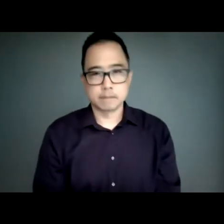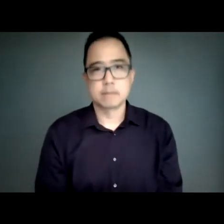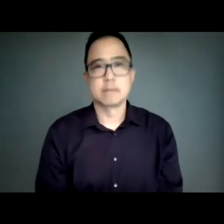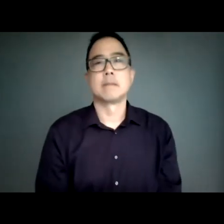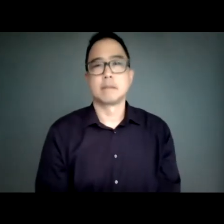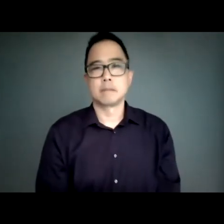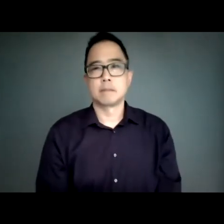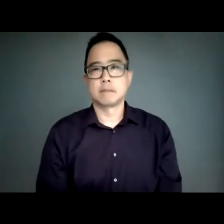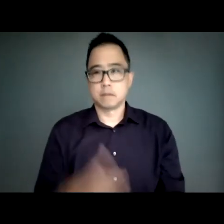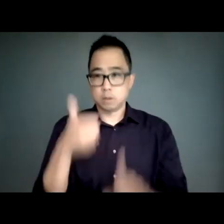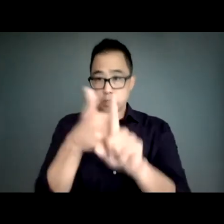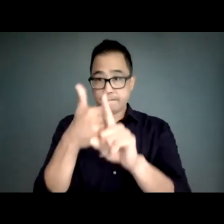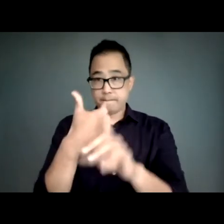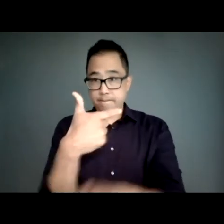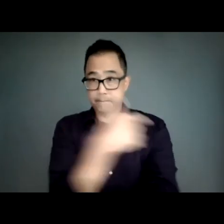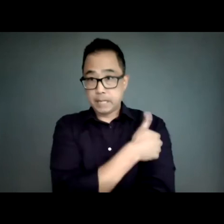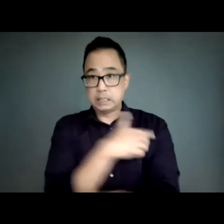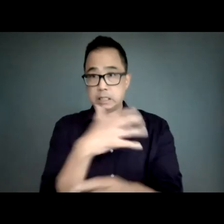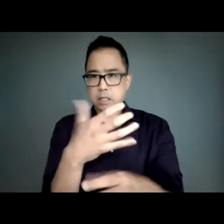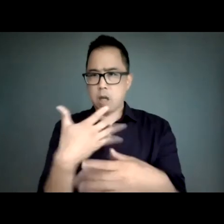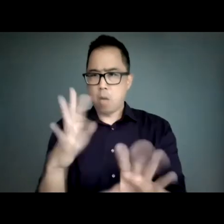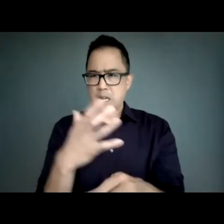Get vaccinated.